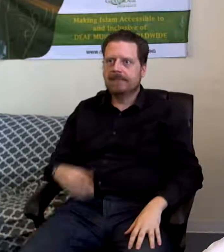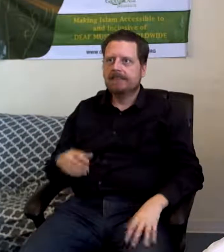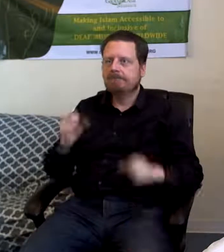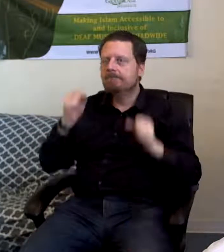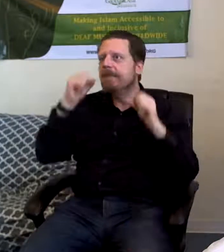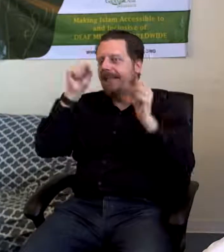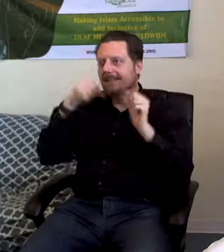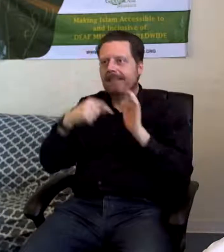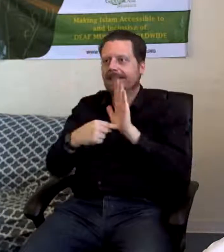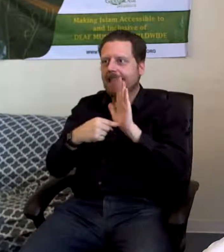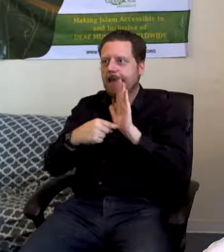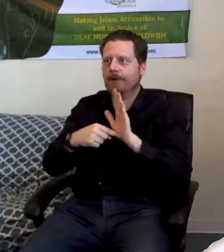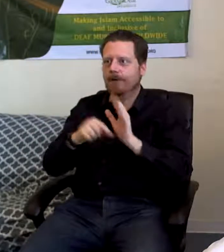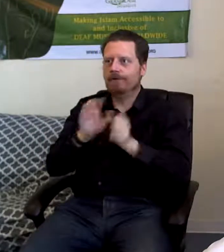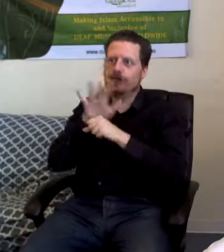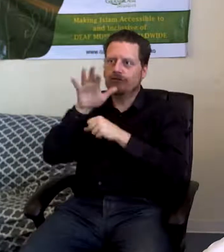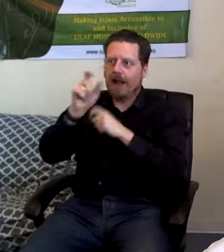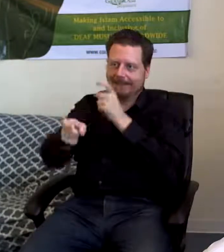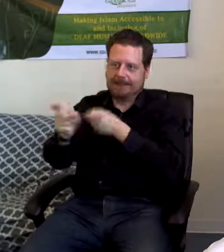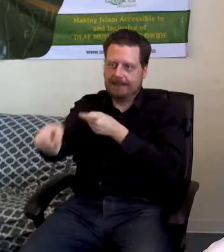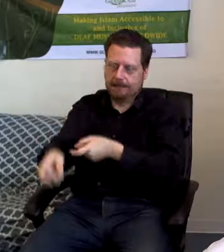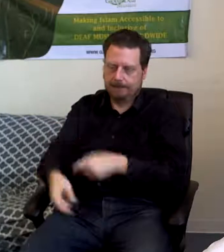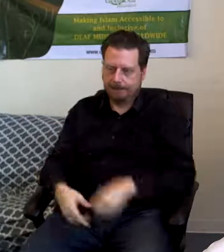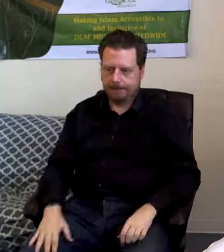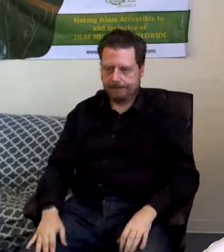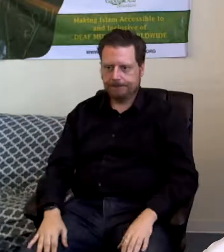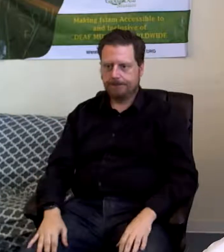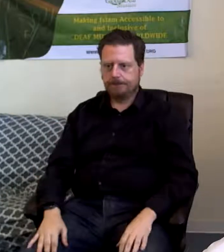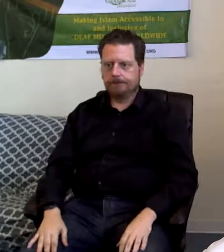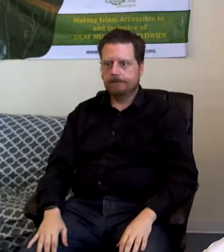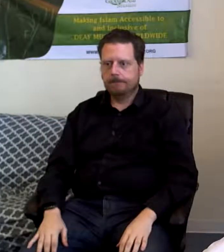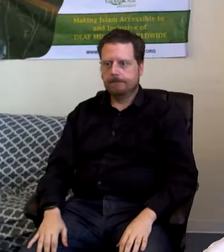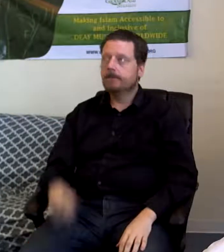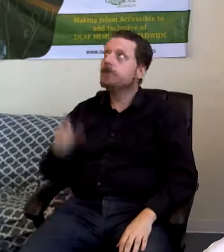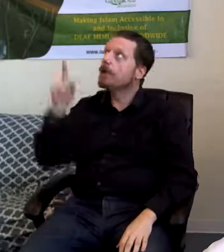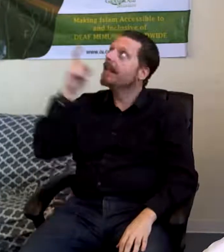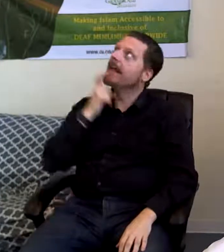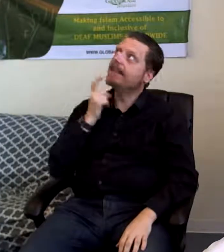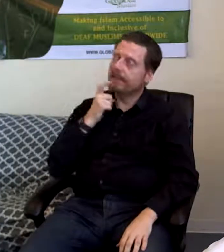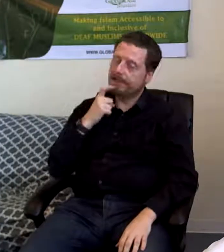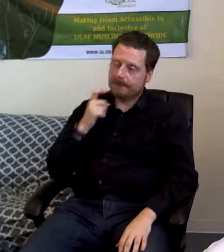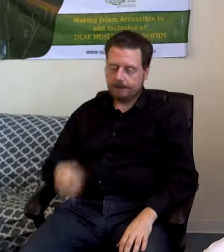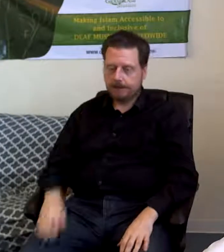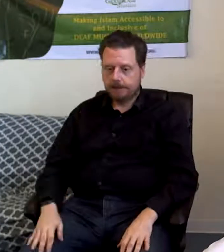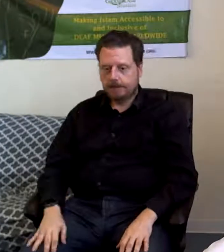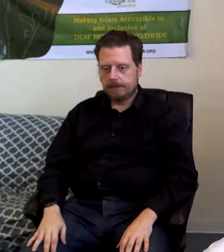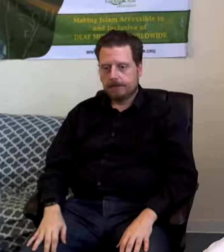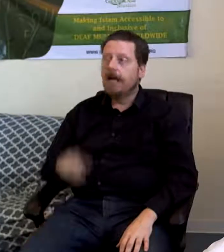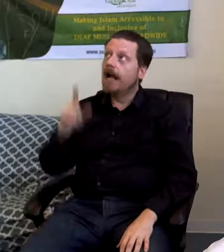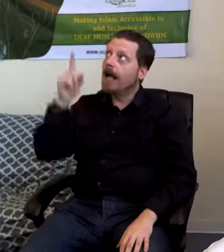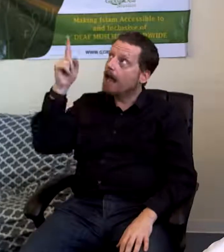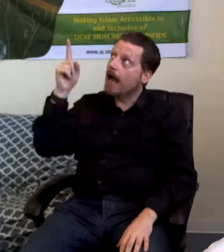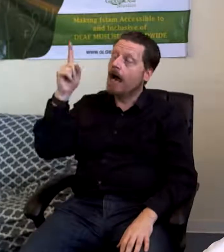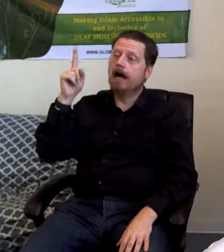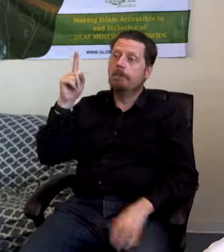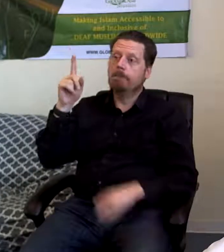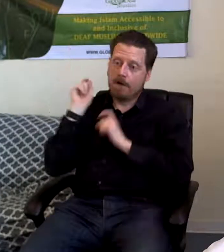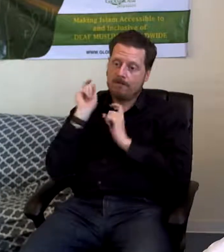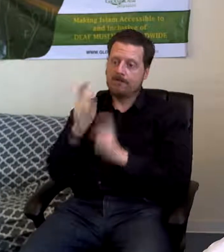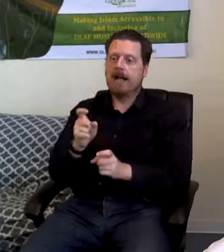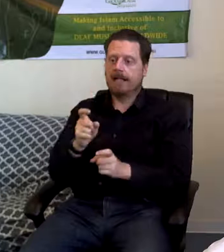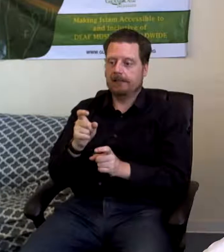example of generosity. So Allah here is saying Allah provides whom He